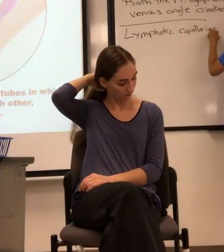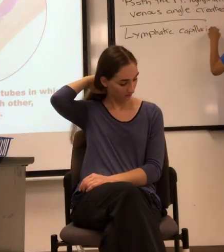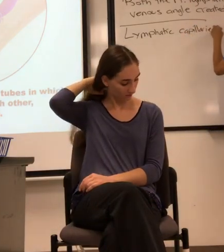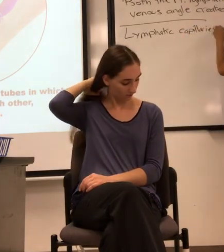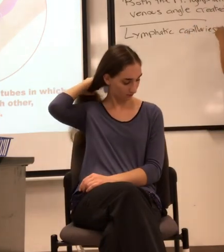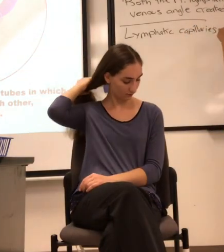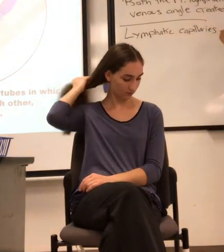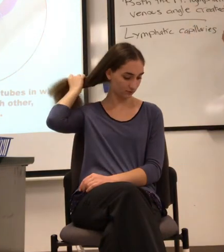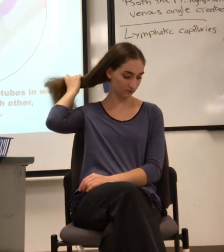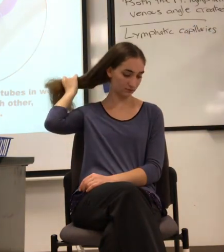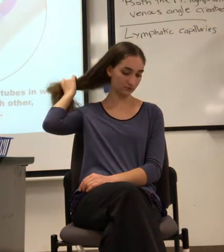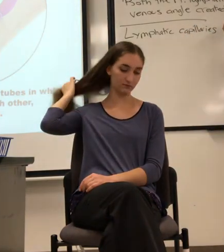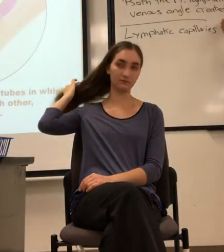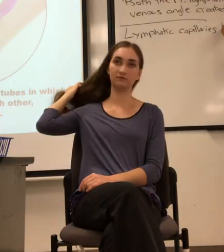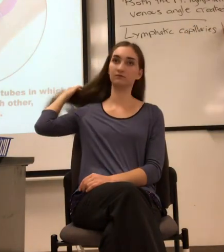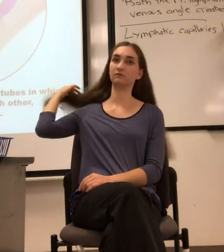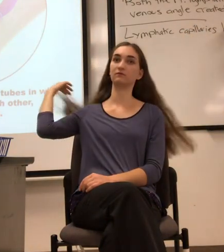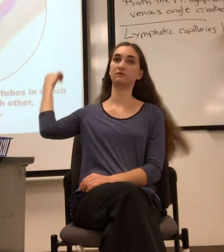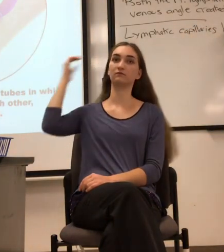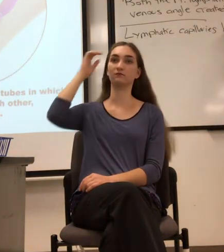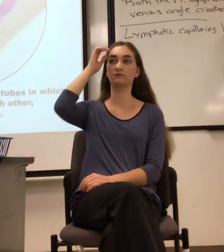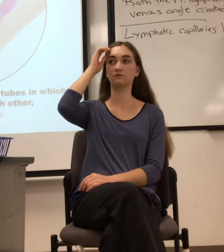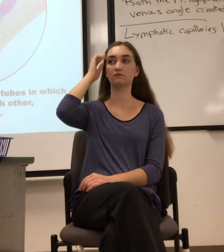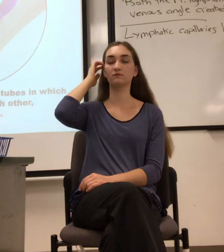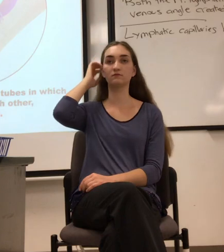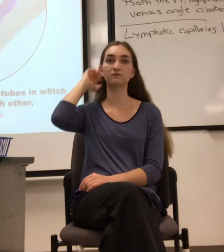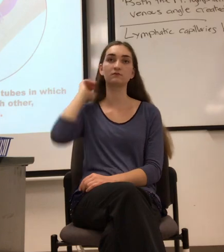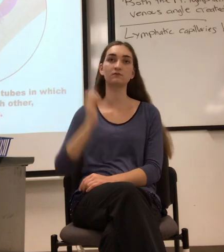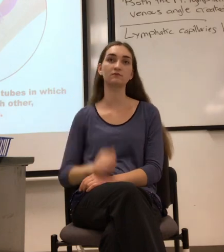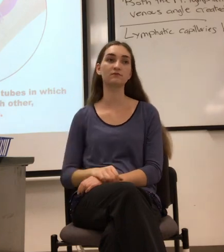Lymphatic capillaries have